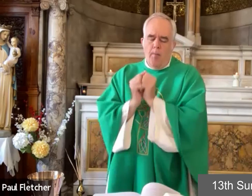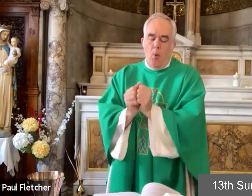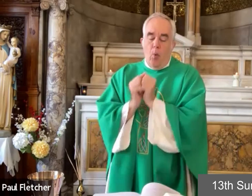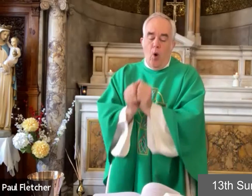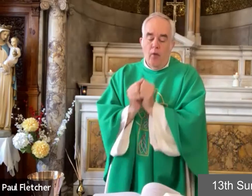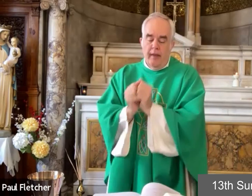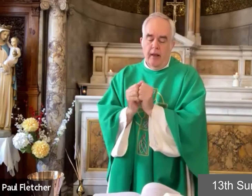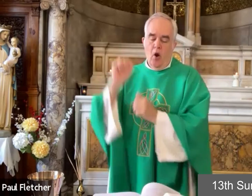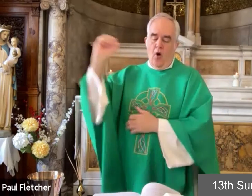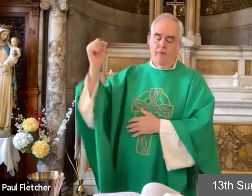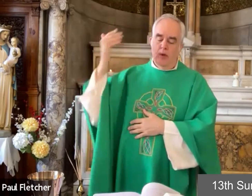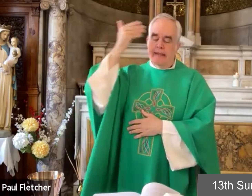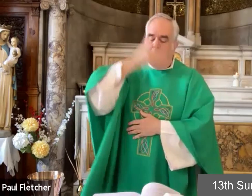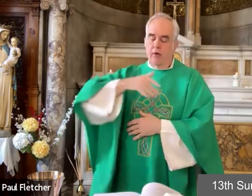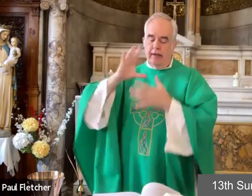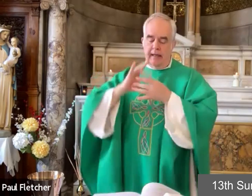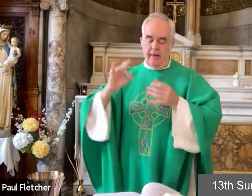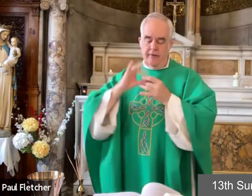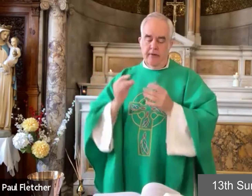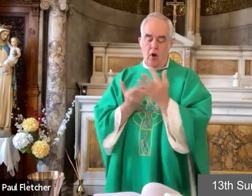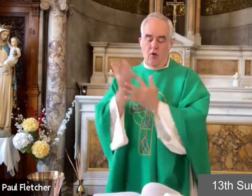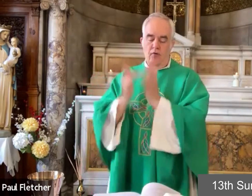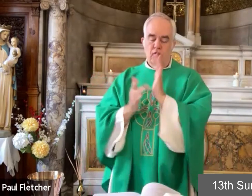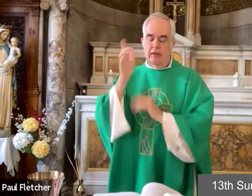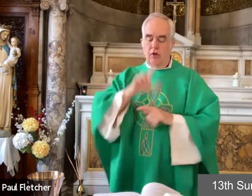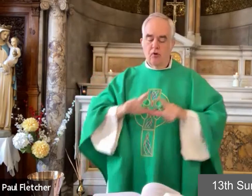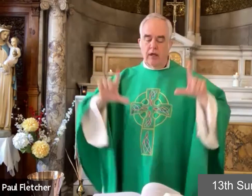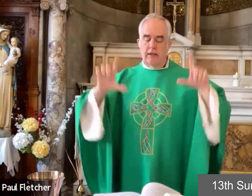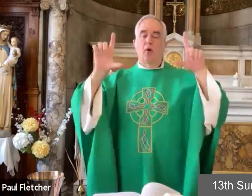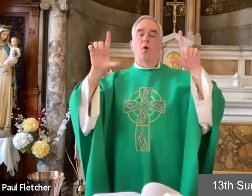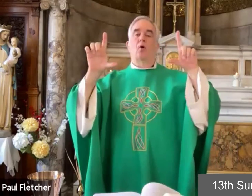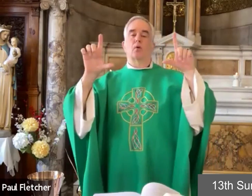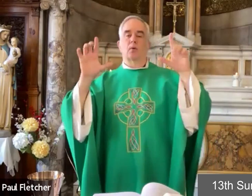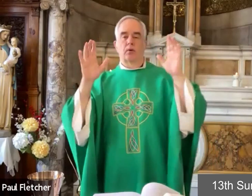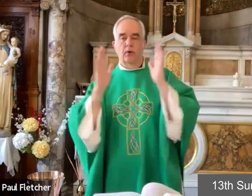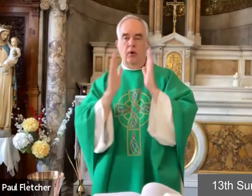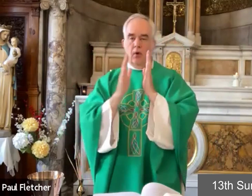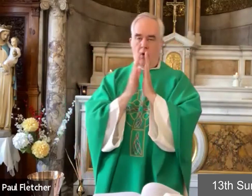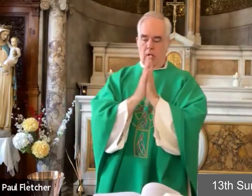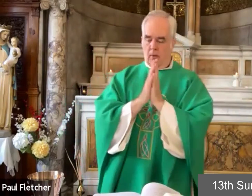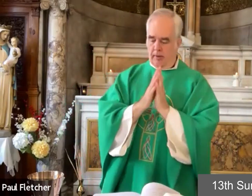be worthy of your sacred gift. It is a Christ order.